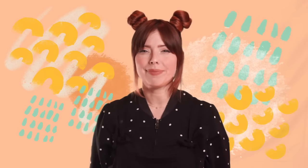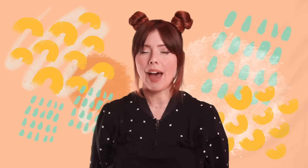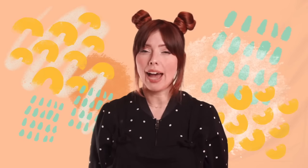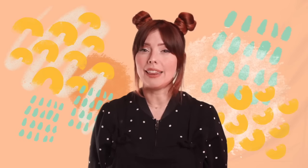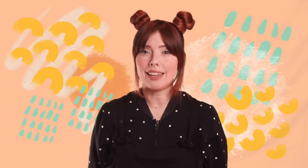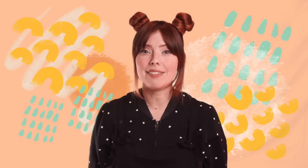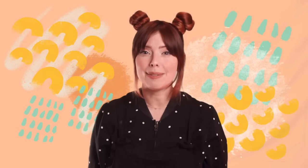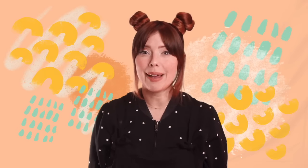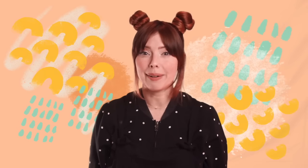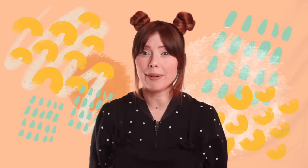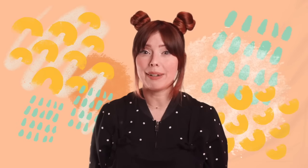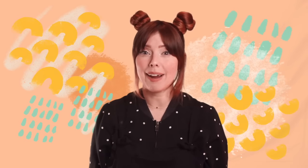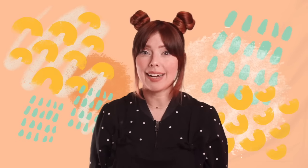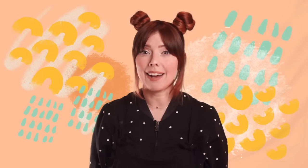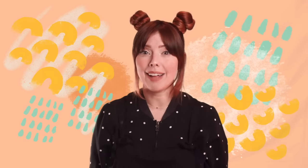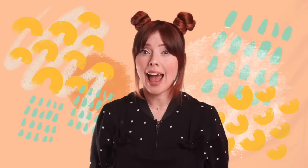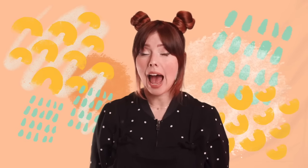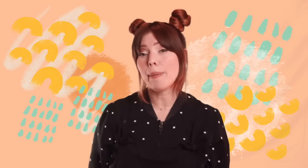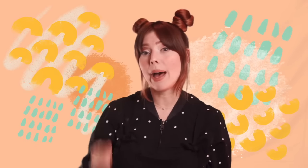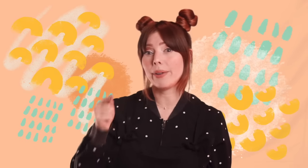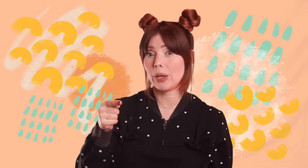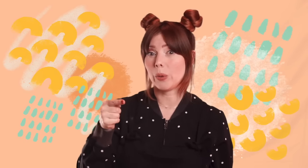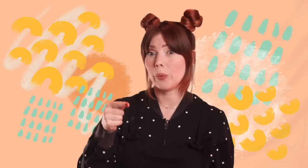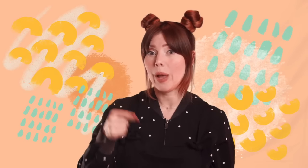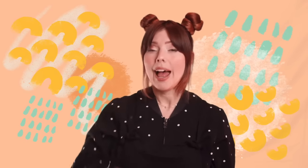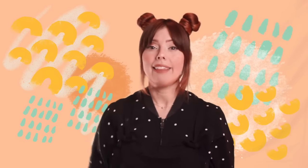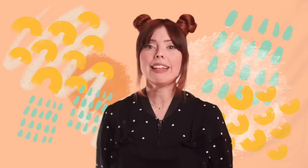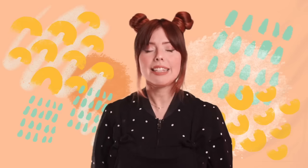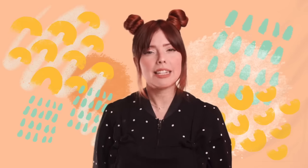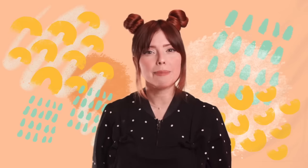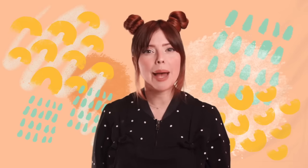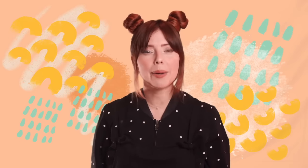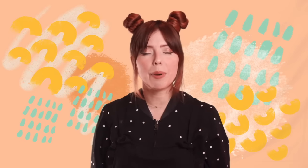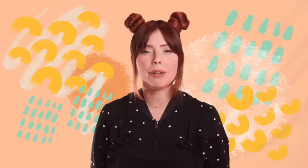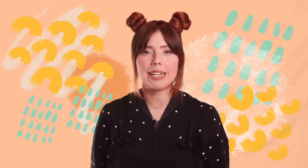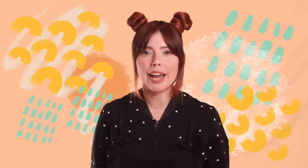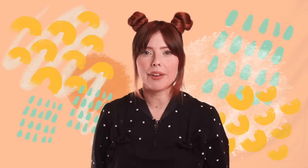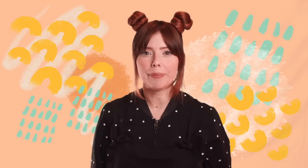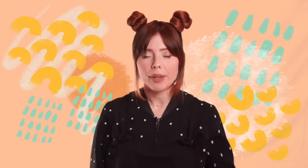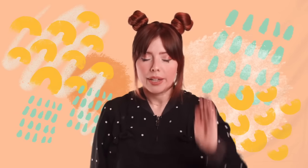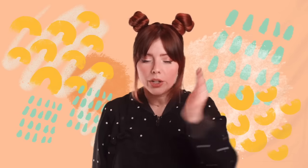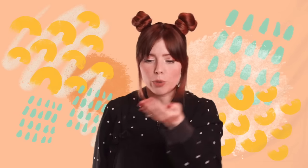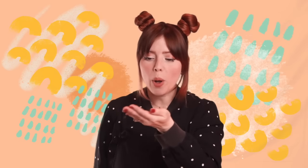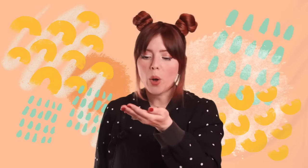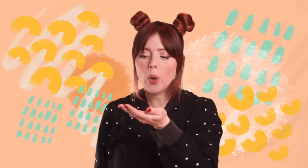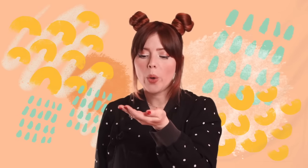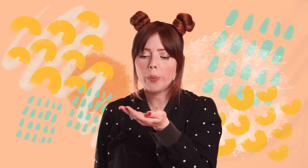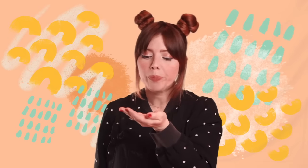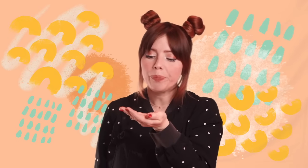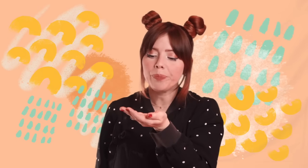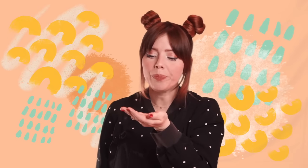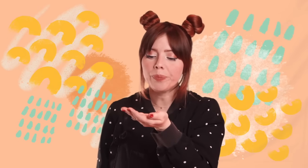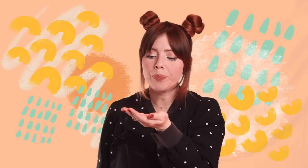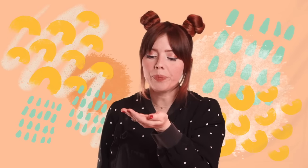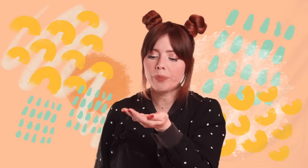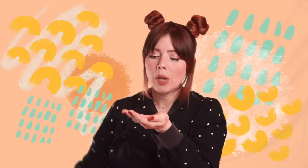I'd love some macaroni right now. How about you? Let's eat some macaroni together. Get your bowl. Mm-hmm. Put